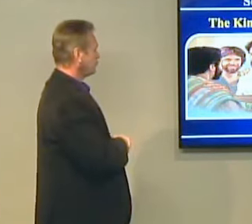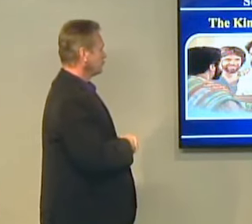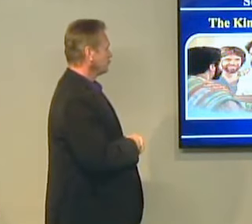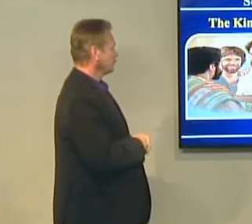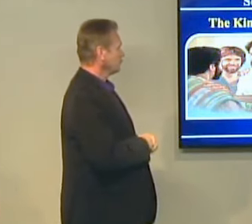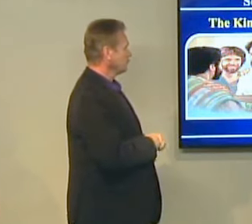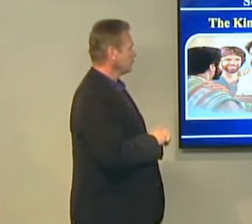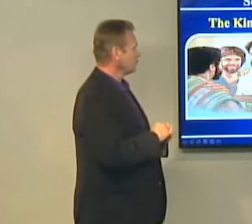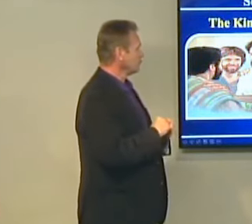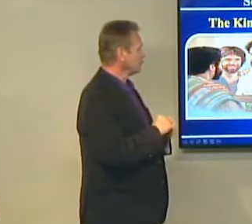slide now.